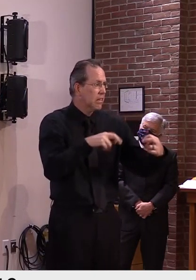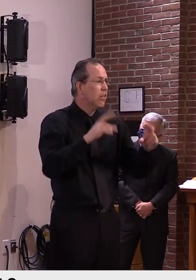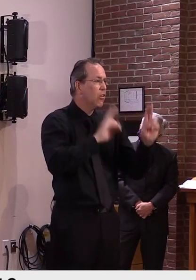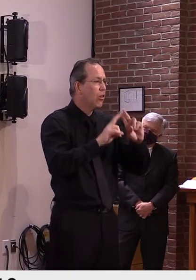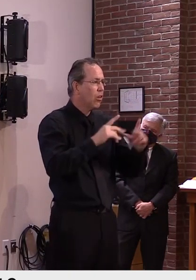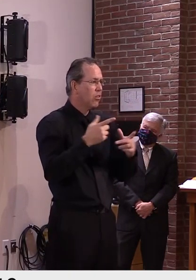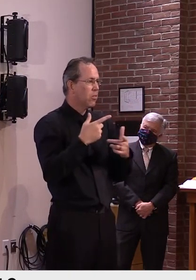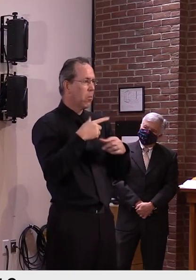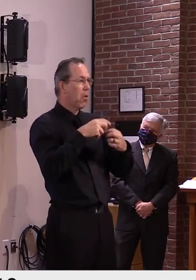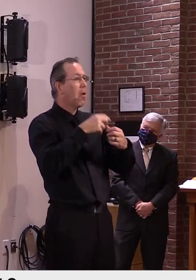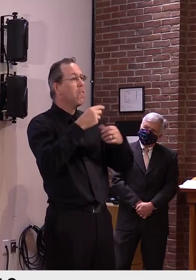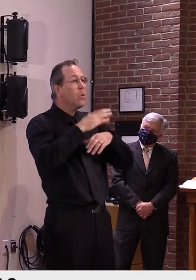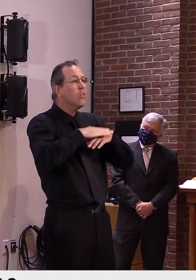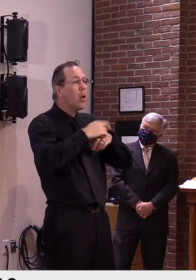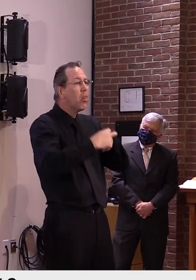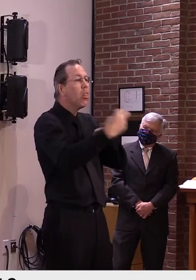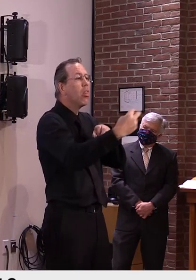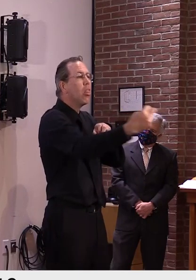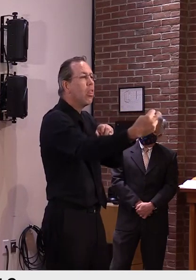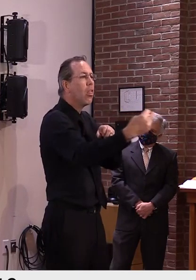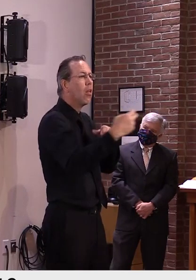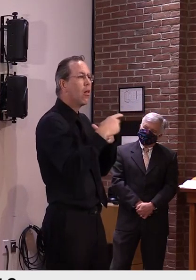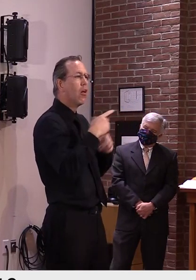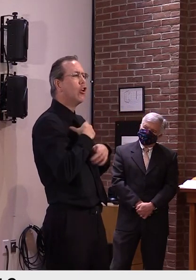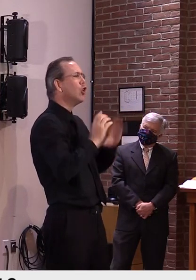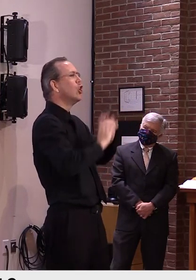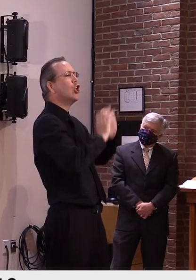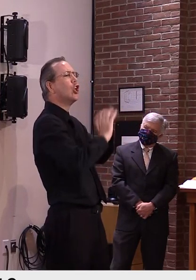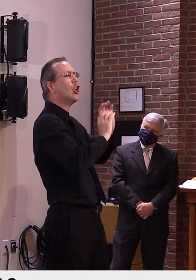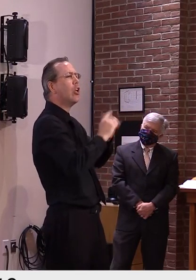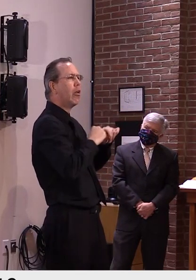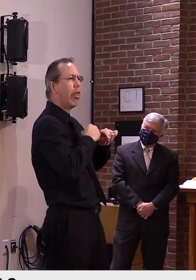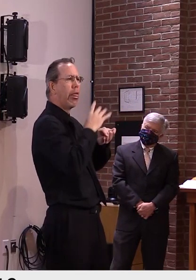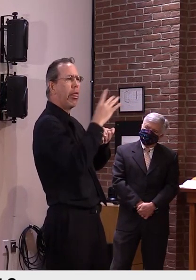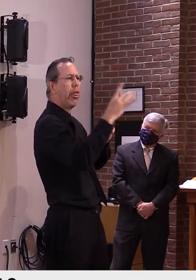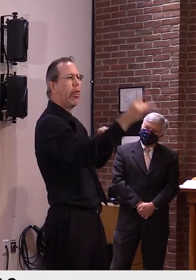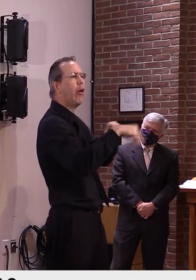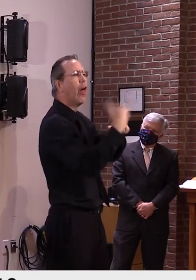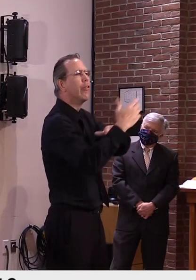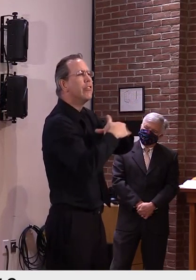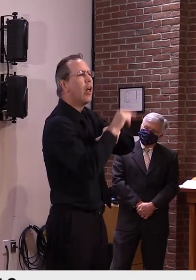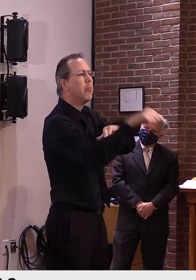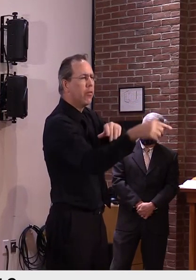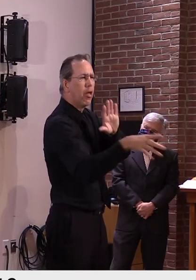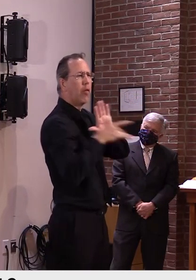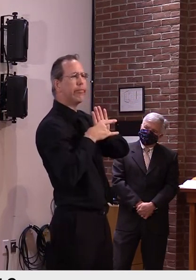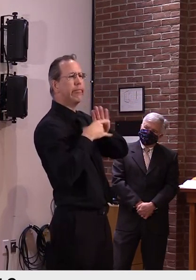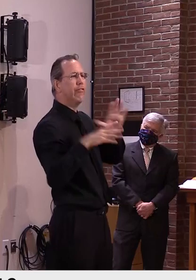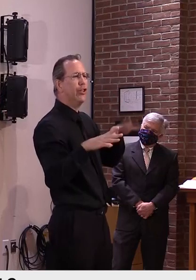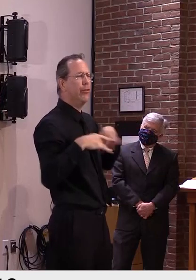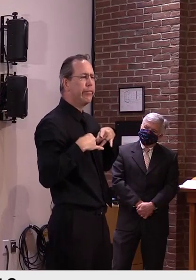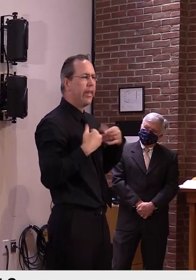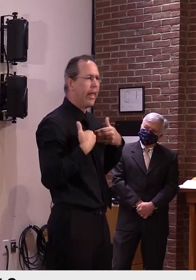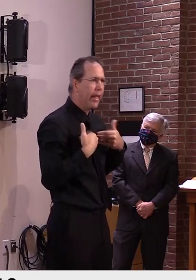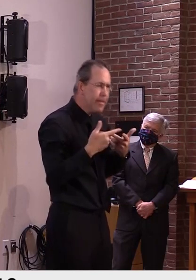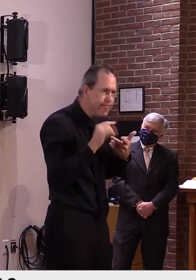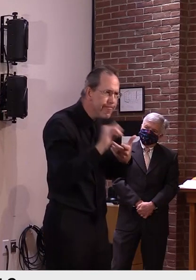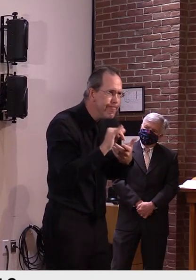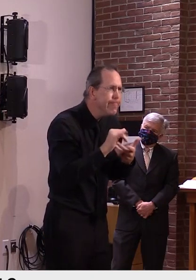droplets. And knowing that has implications, of course, for how we protect ourselves from those